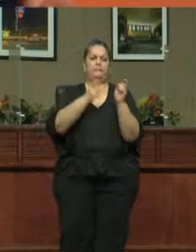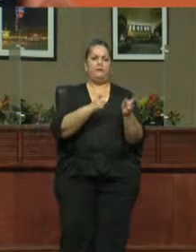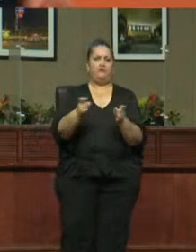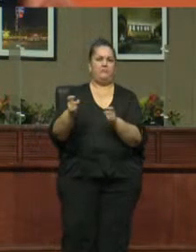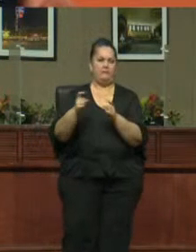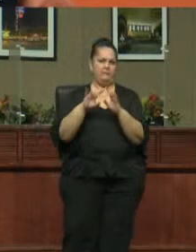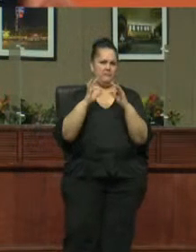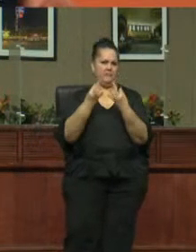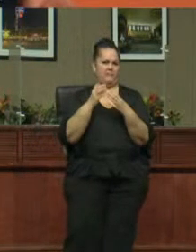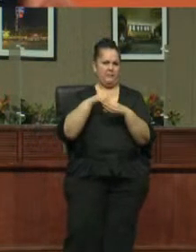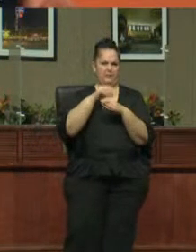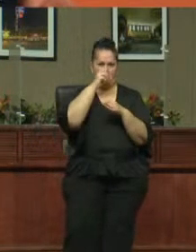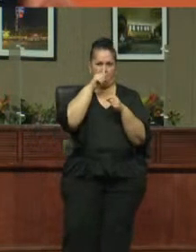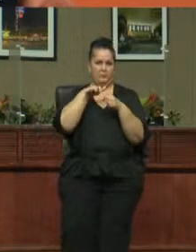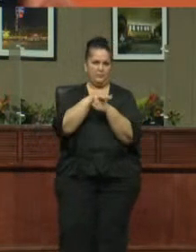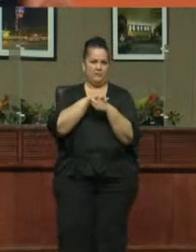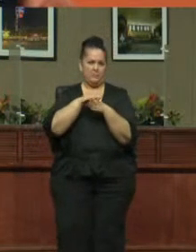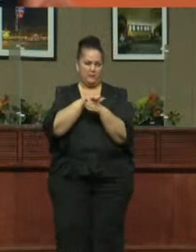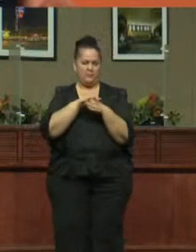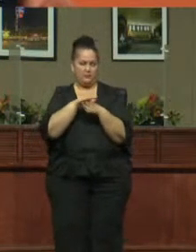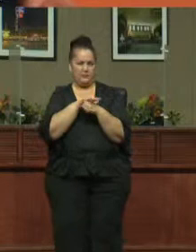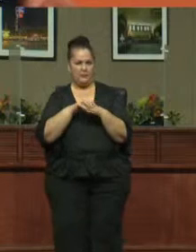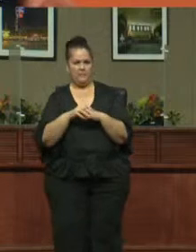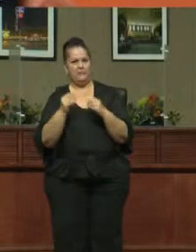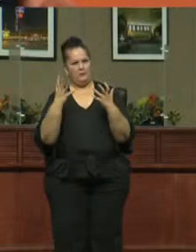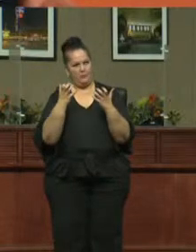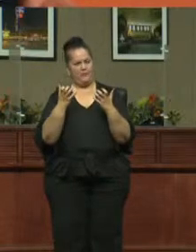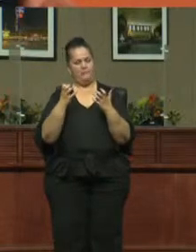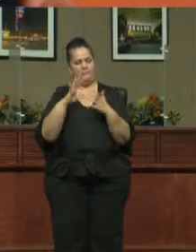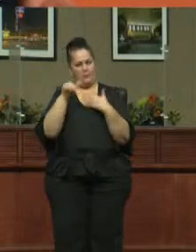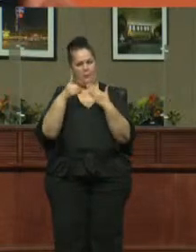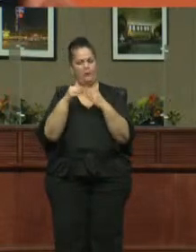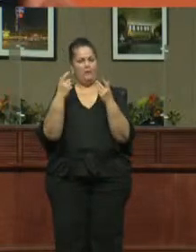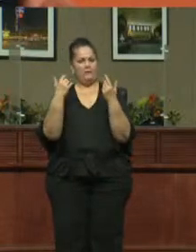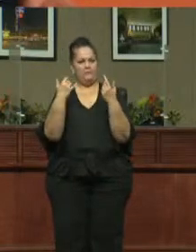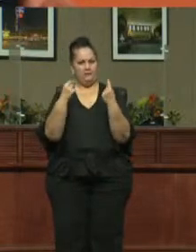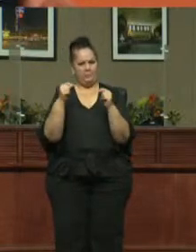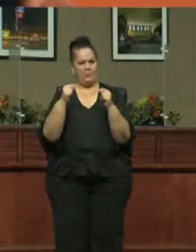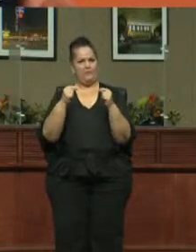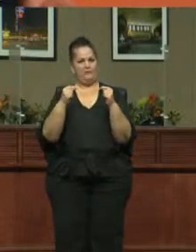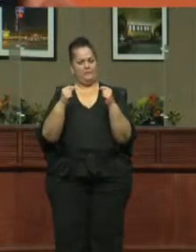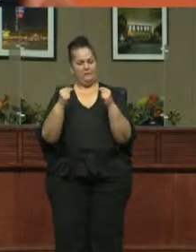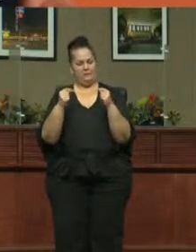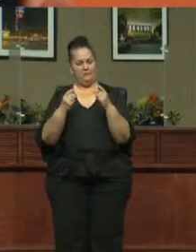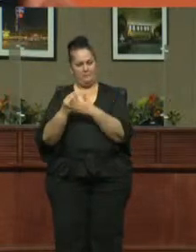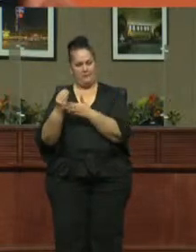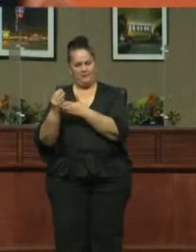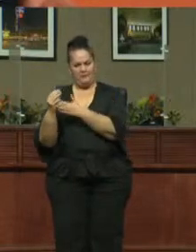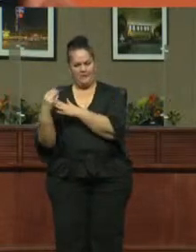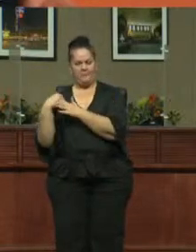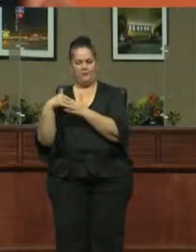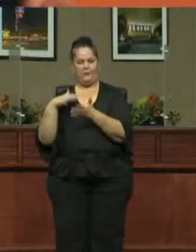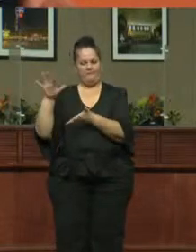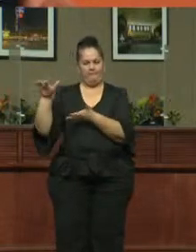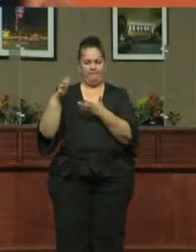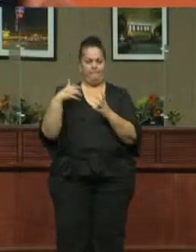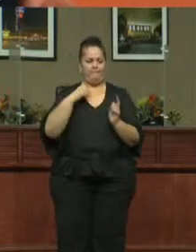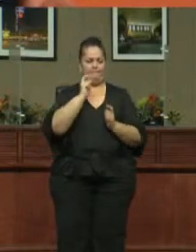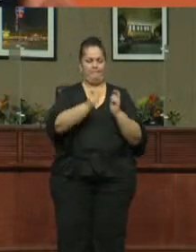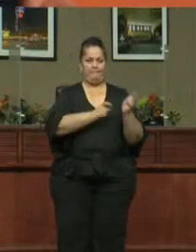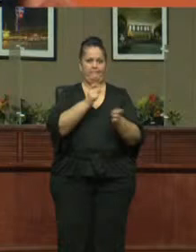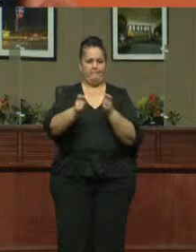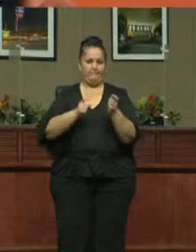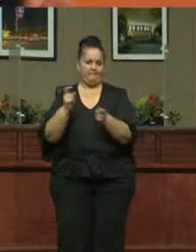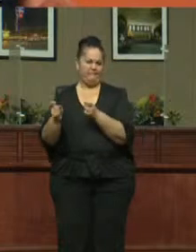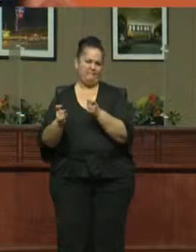to make it 100%. So you can do so by going to our website at